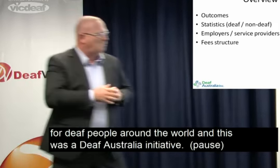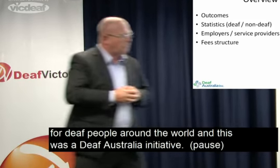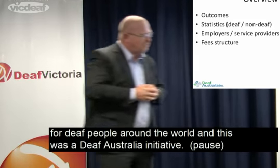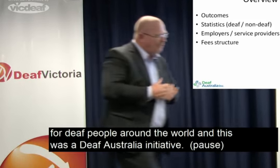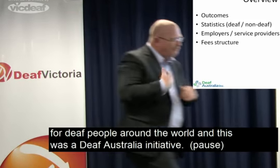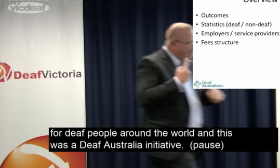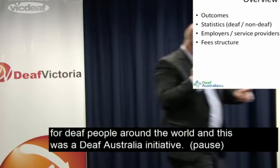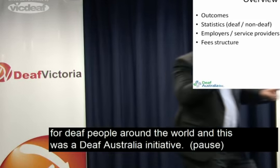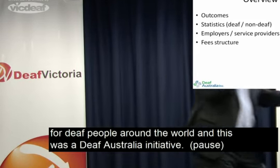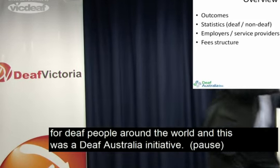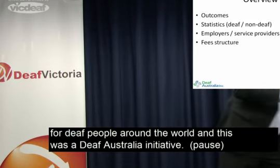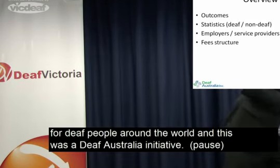The outcomes.